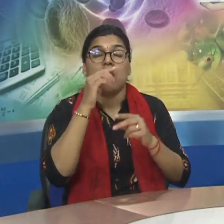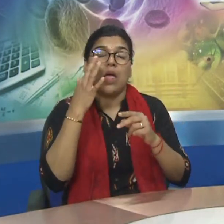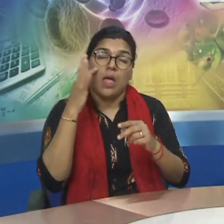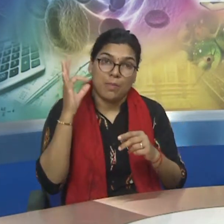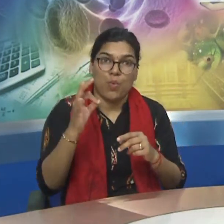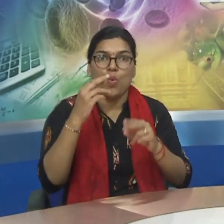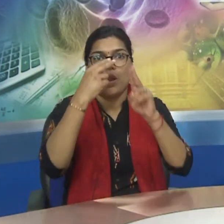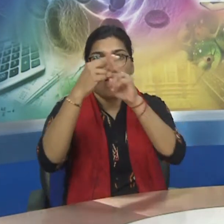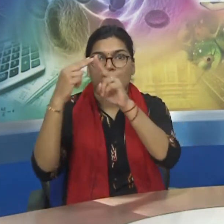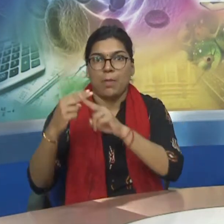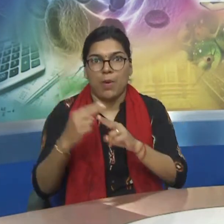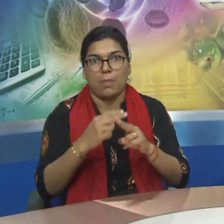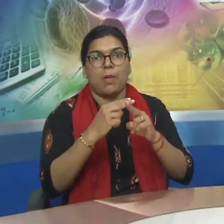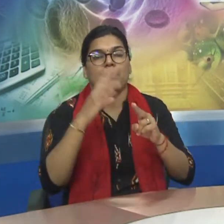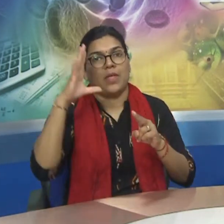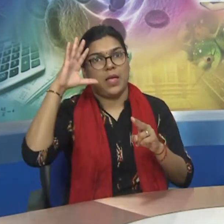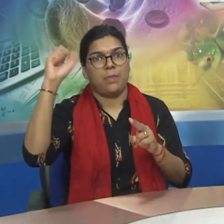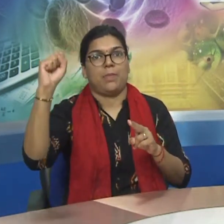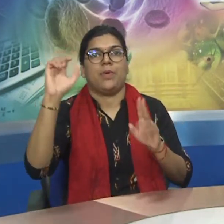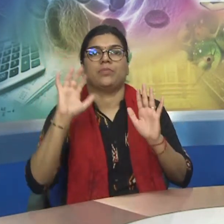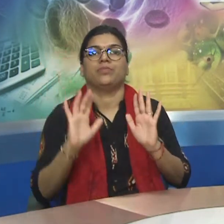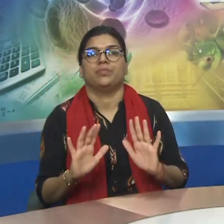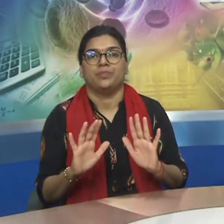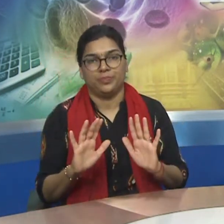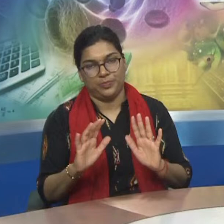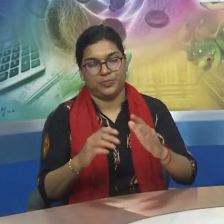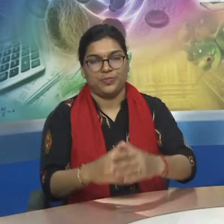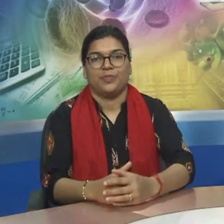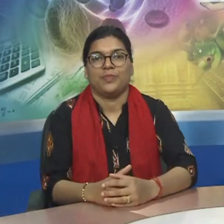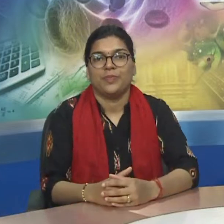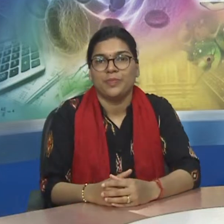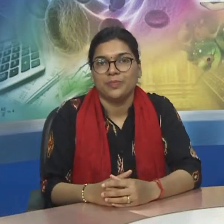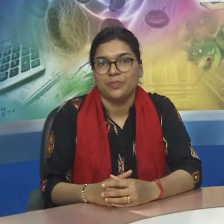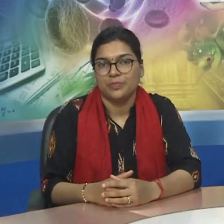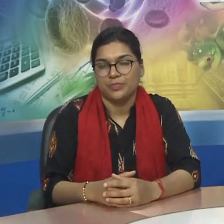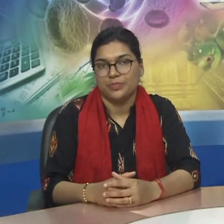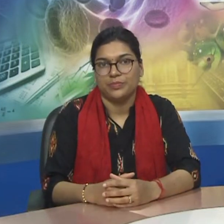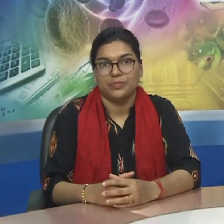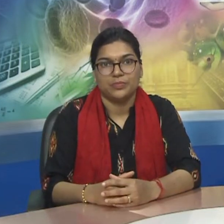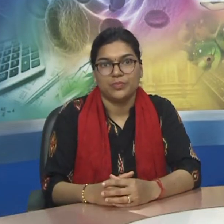So I hope you have understood all these features of MS Excel 2007.